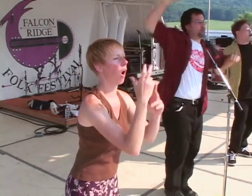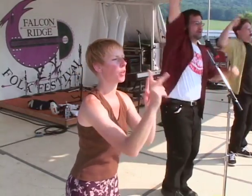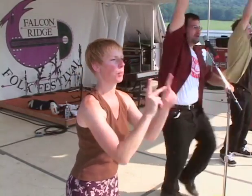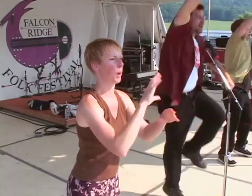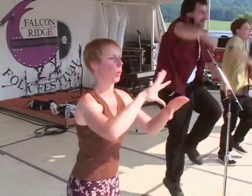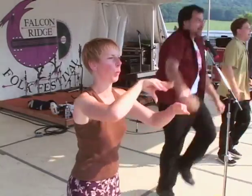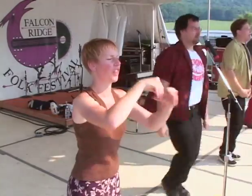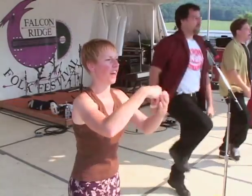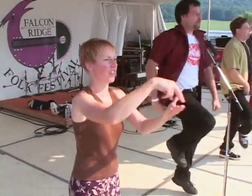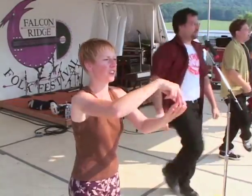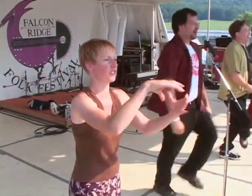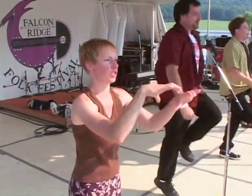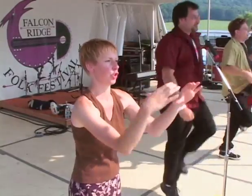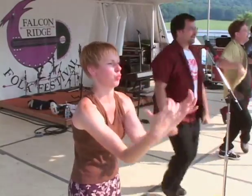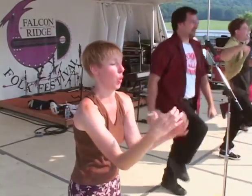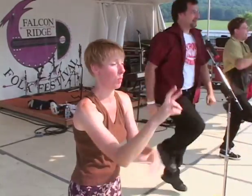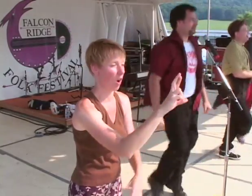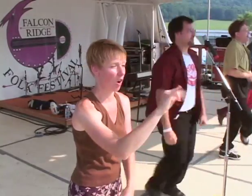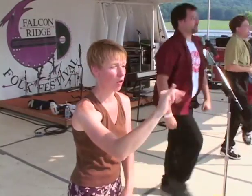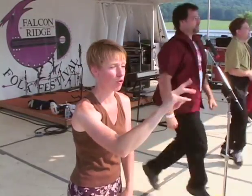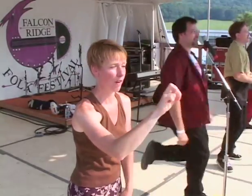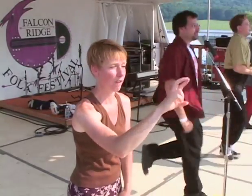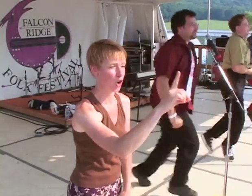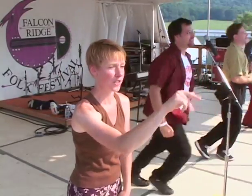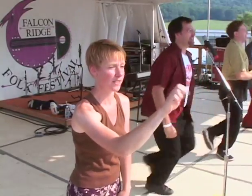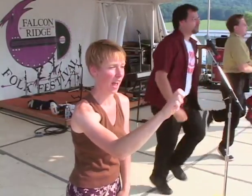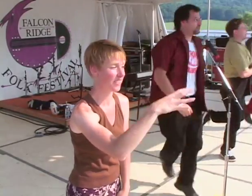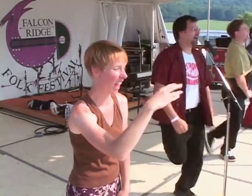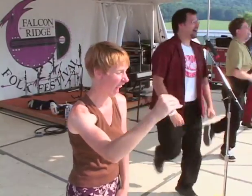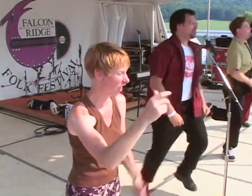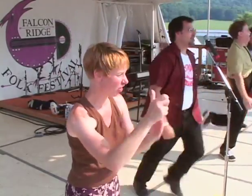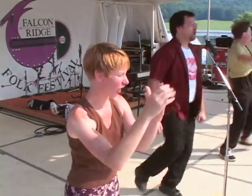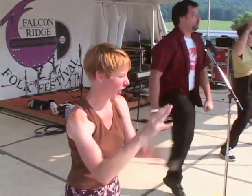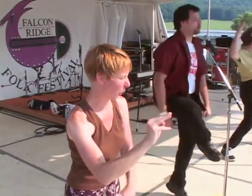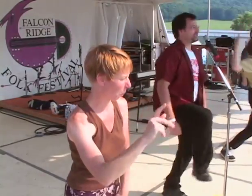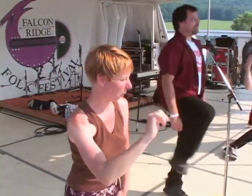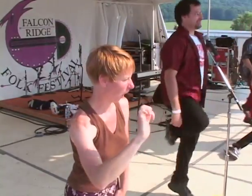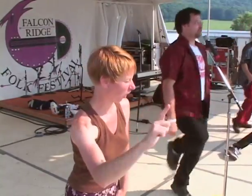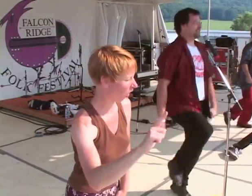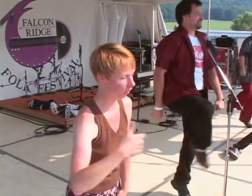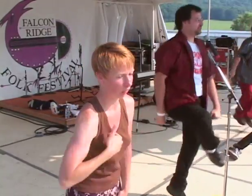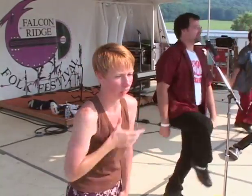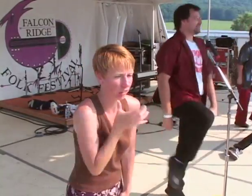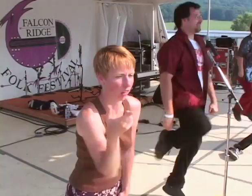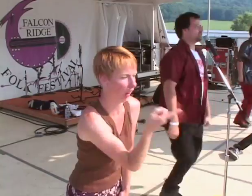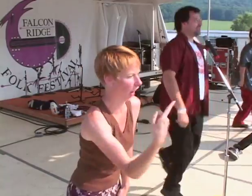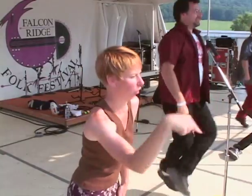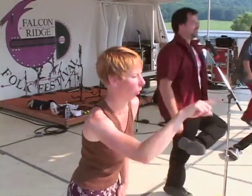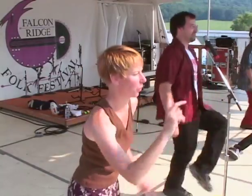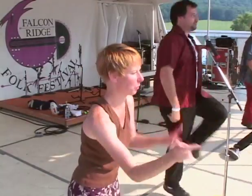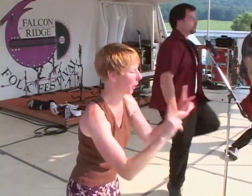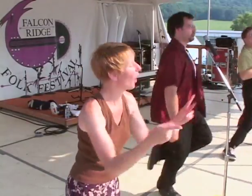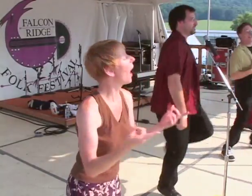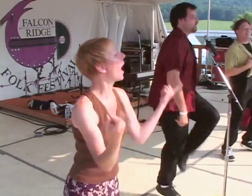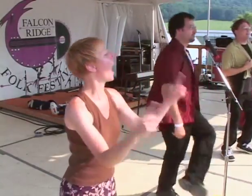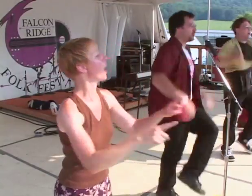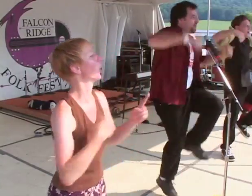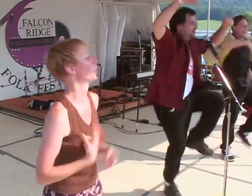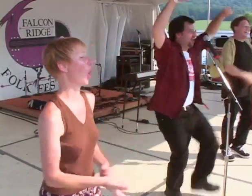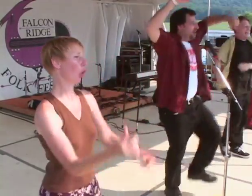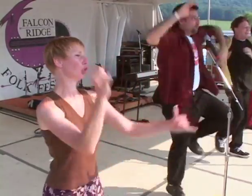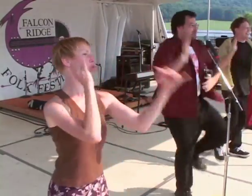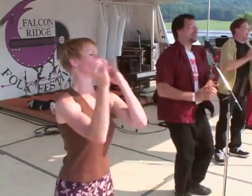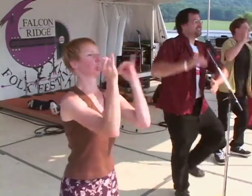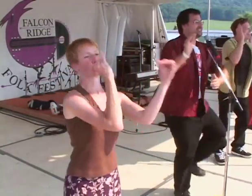Flatley too. Now everybody's died, so until our tears are dried, we'll drink and drink and drink and drink and we'll drink some